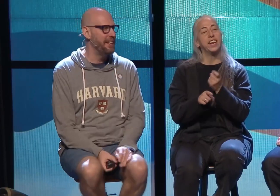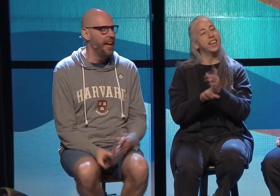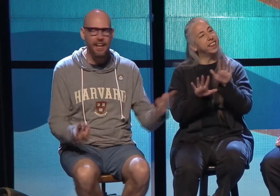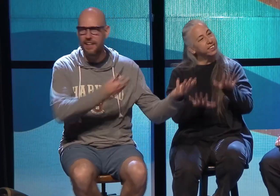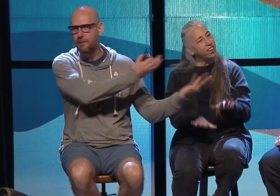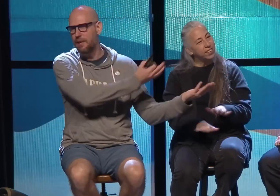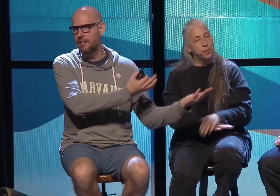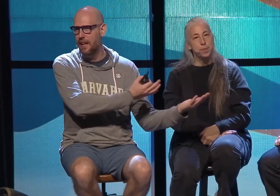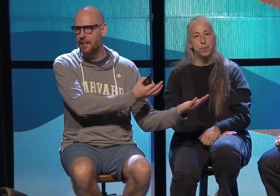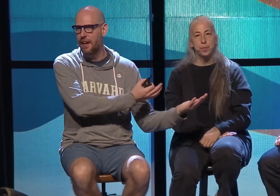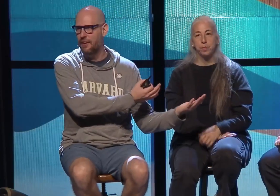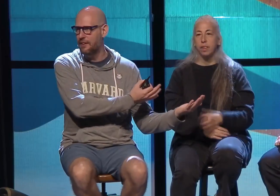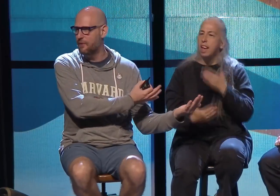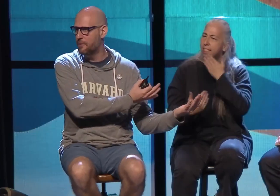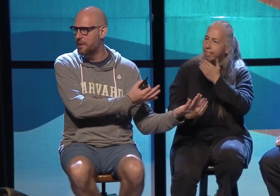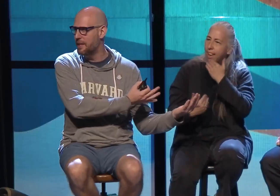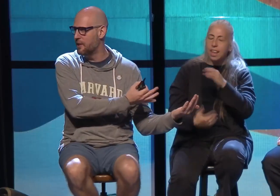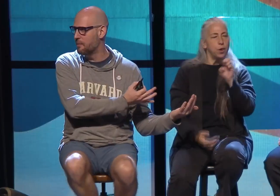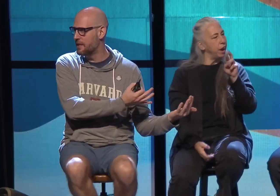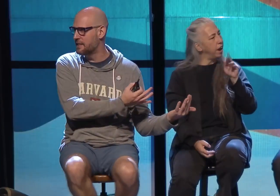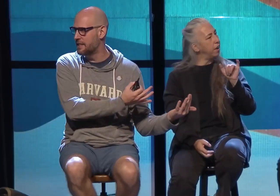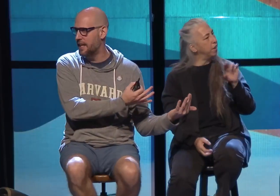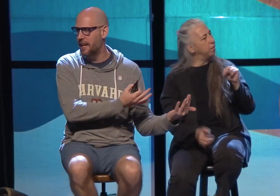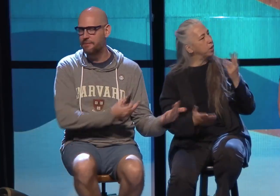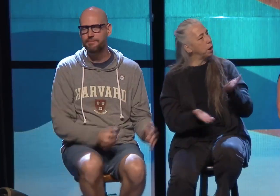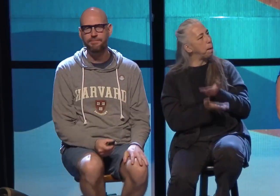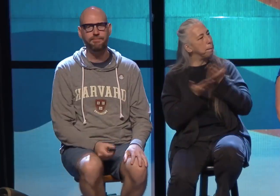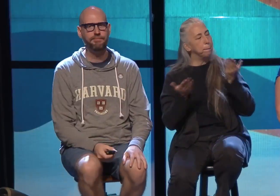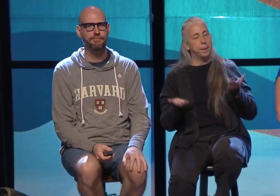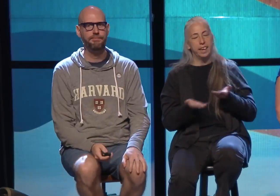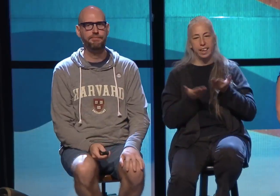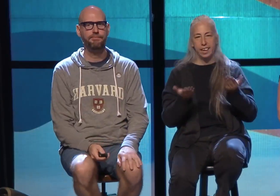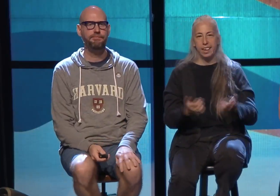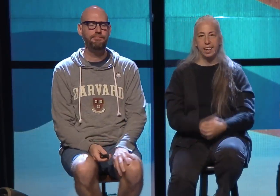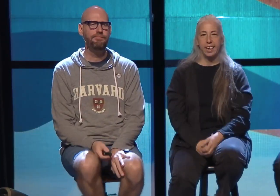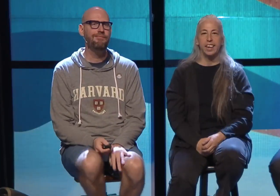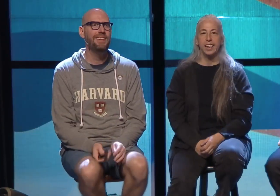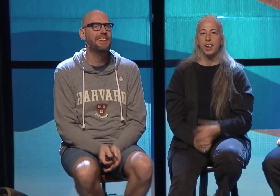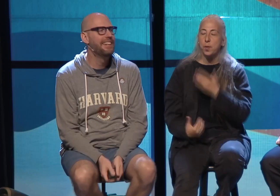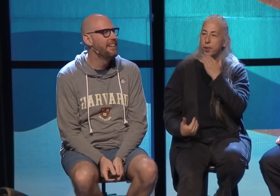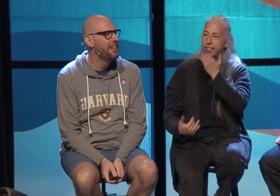I love it. Hey, can we thank Aaron for being here with us today? Thank you for having me.